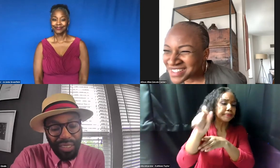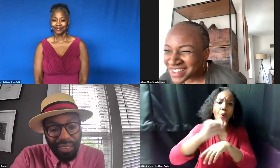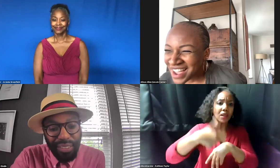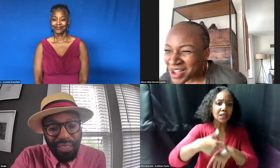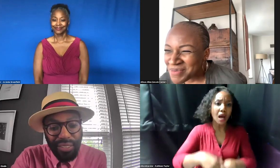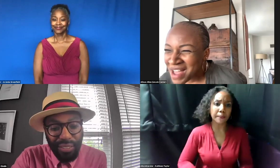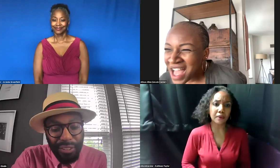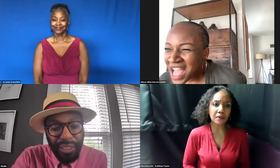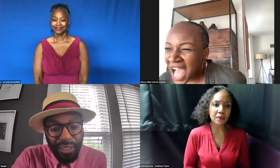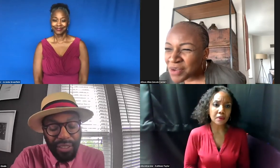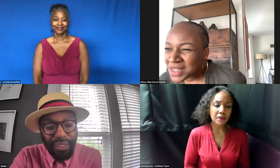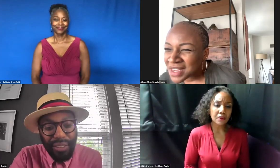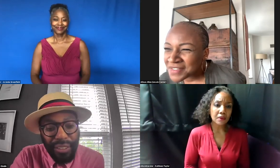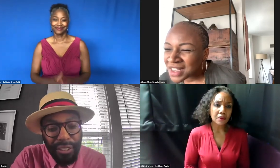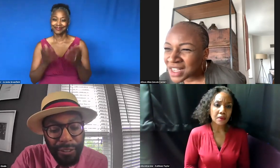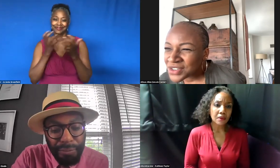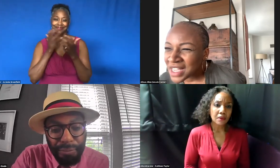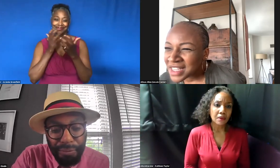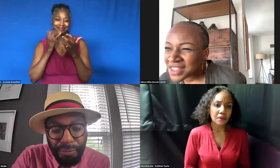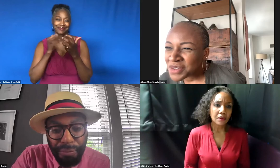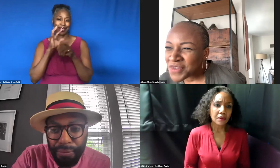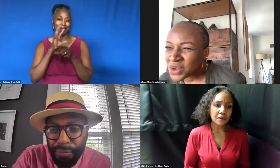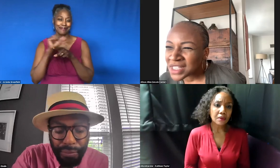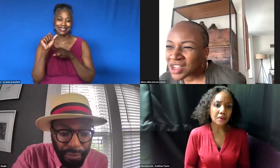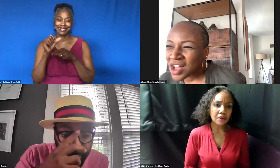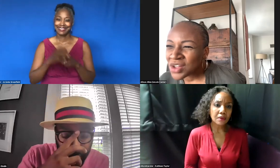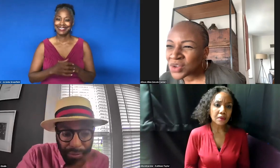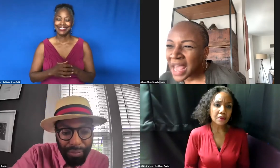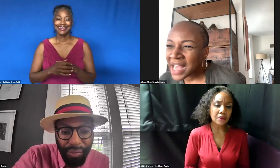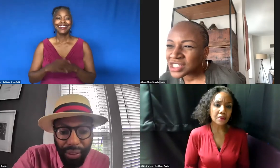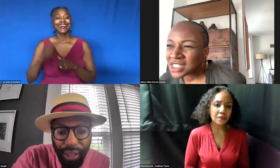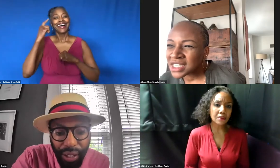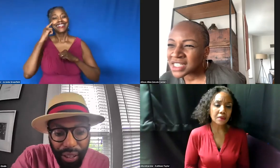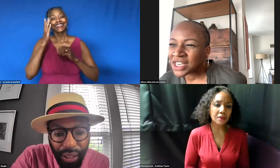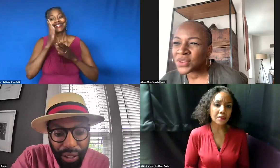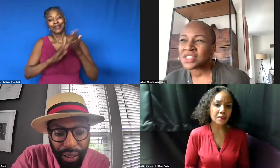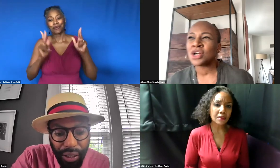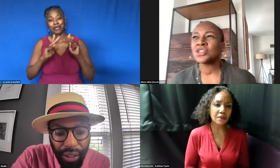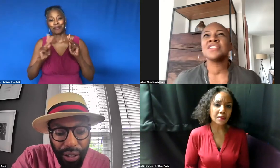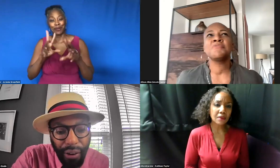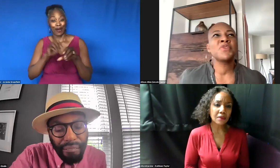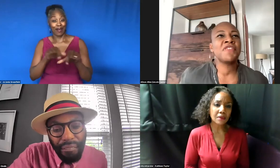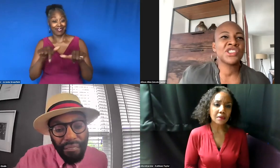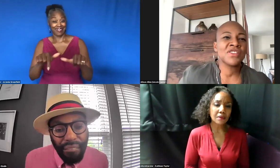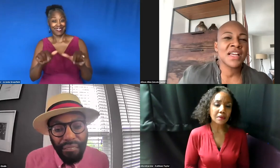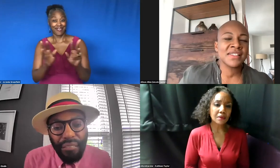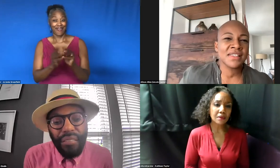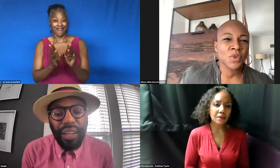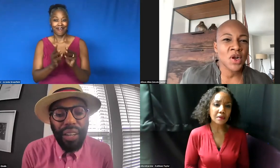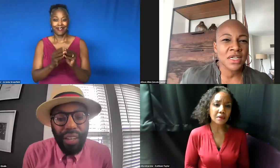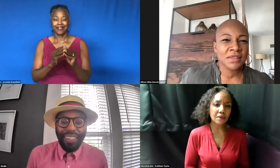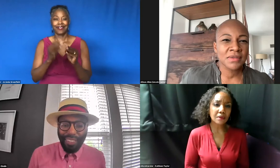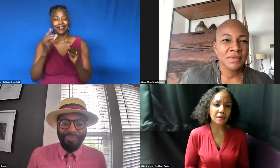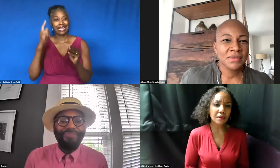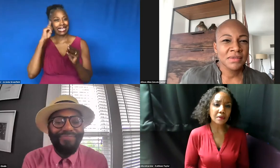That's amazing. I would love to understand, I think there's some folks on the call who would actually, you know, this notion of professionalizing